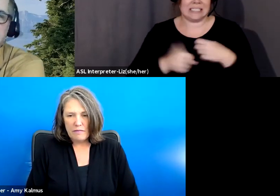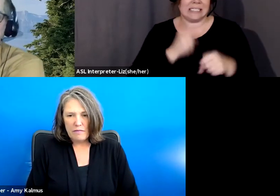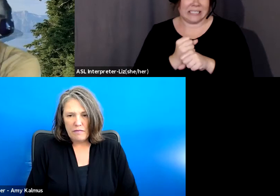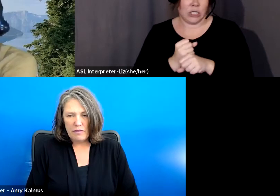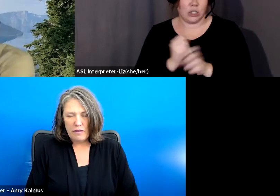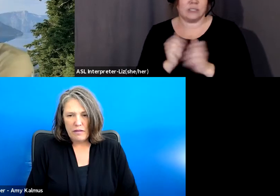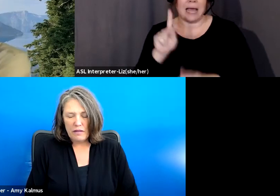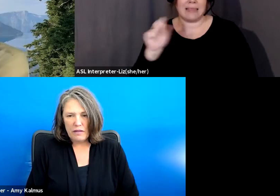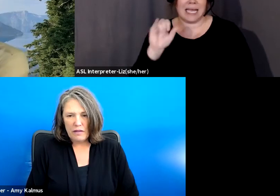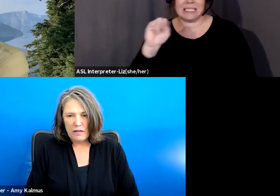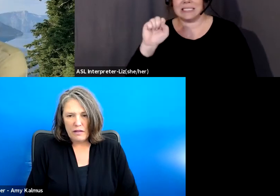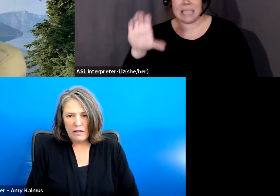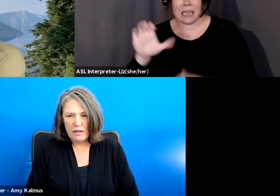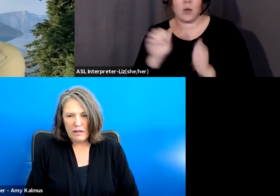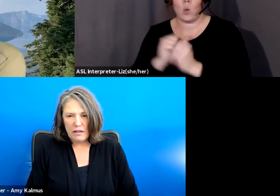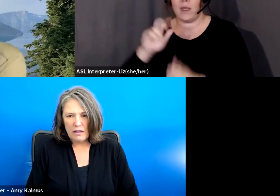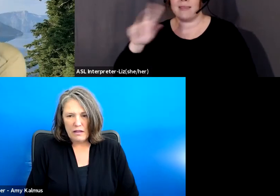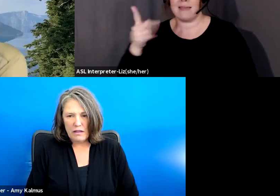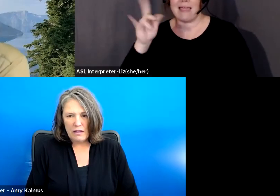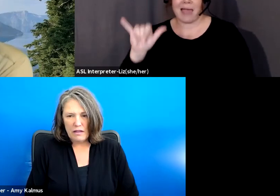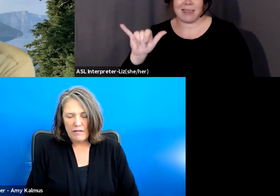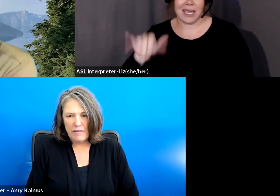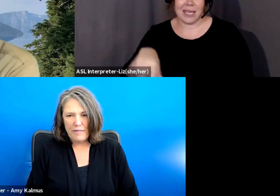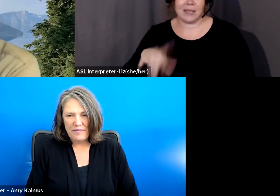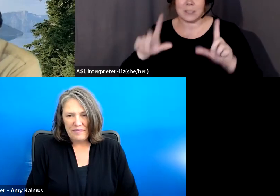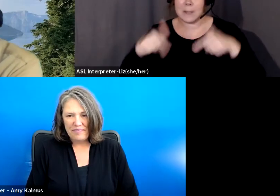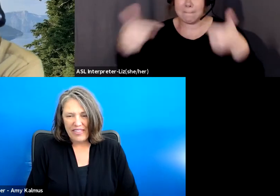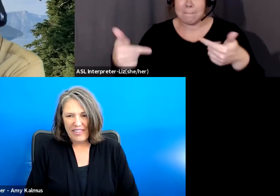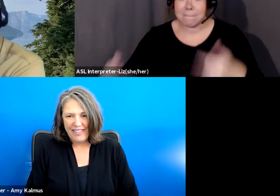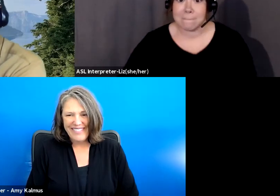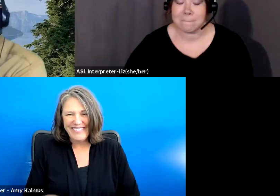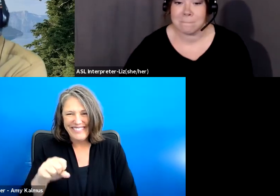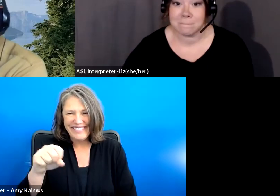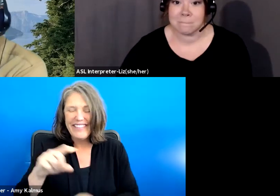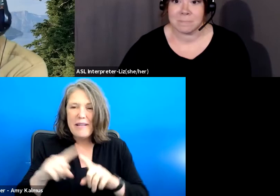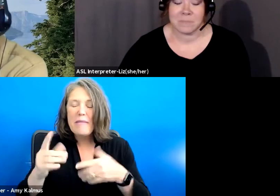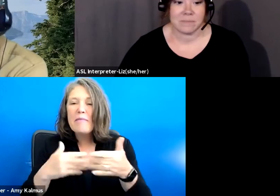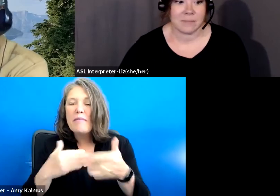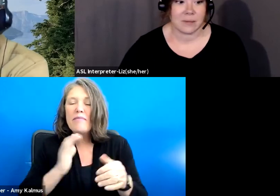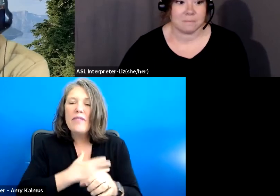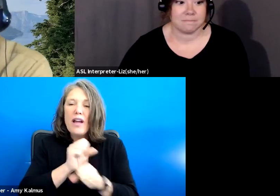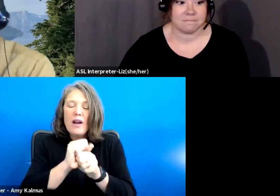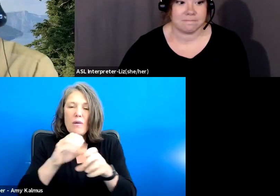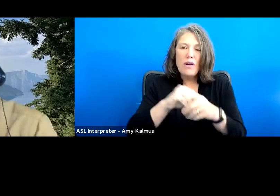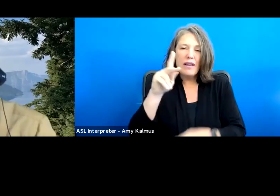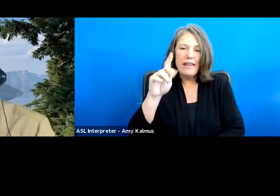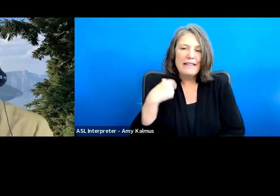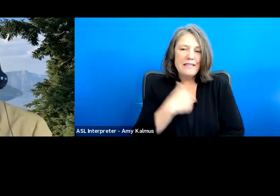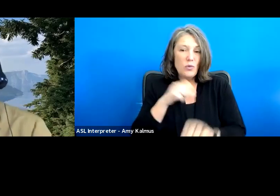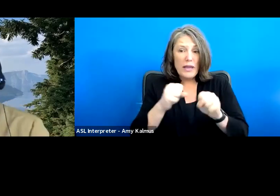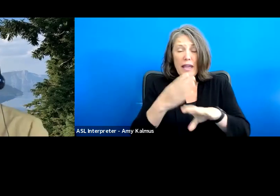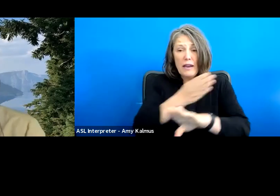the Kansas SILC with Kathy. So, but even with our work in Kansas, we could